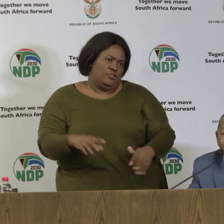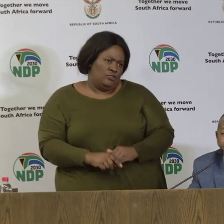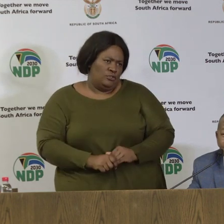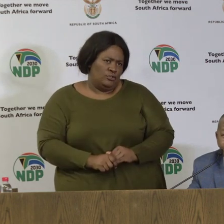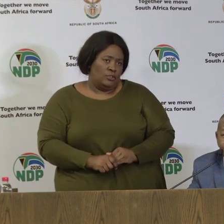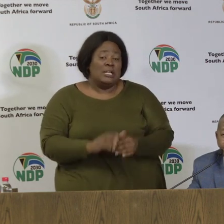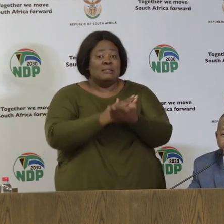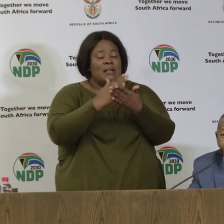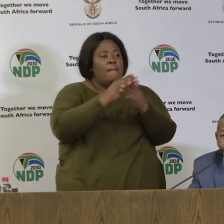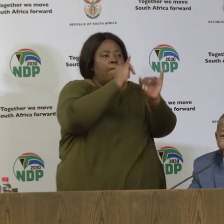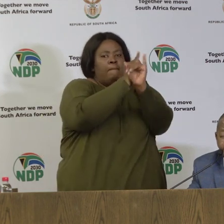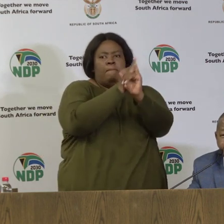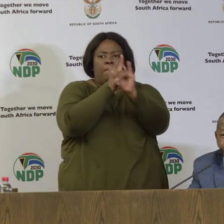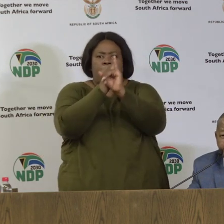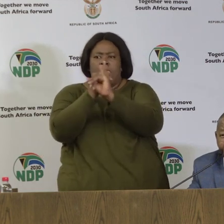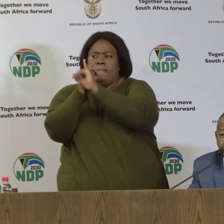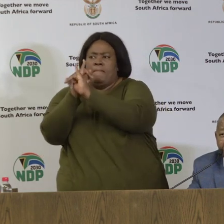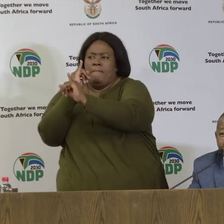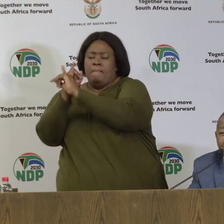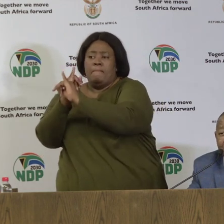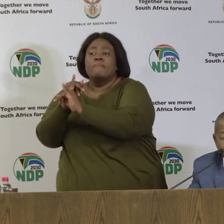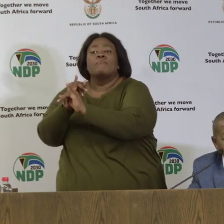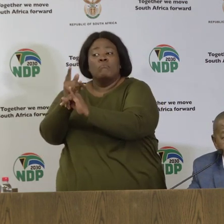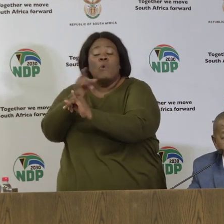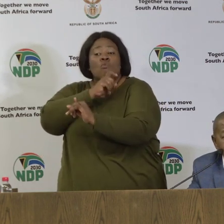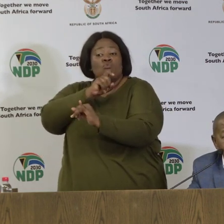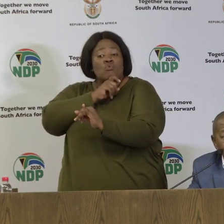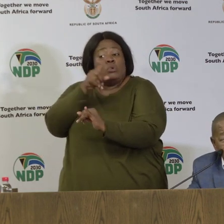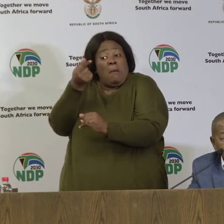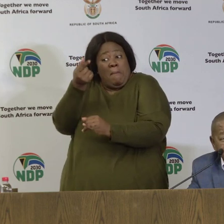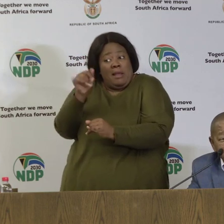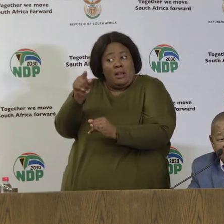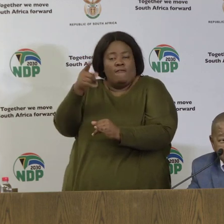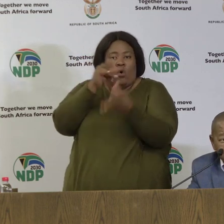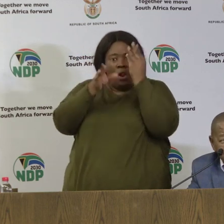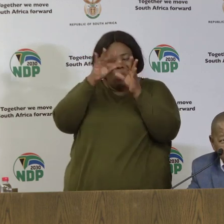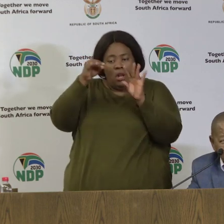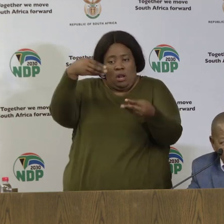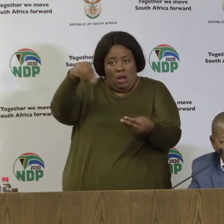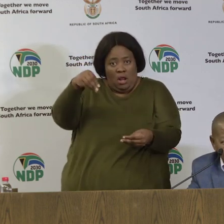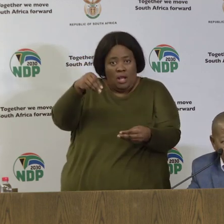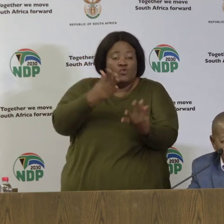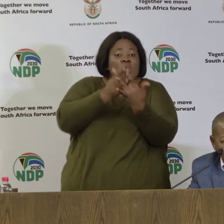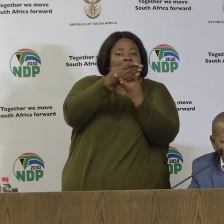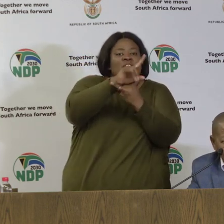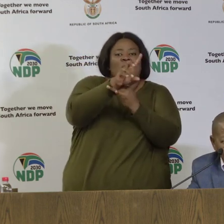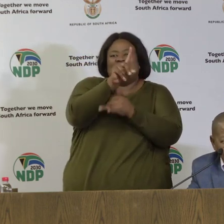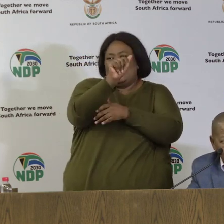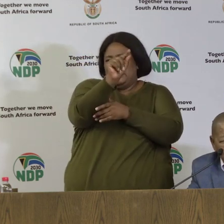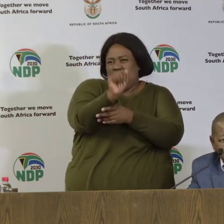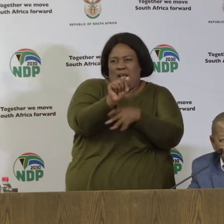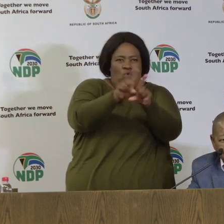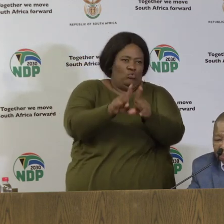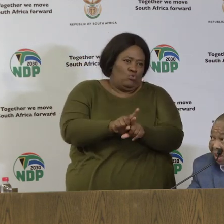able to creatively use that money for learning materials to access data as well,